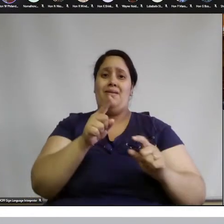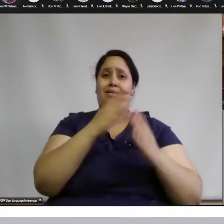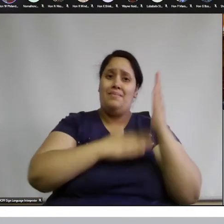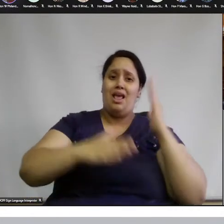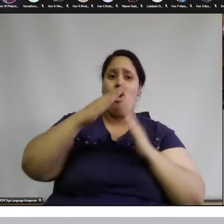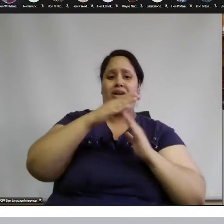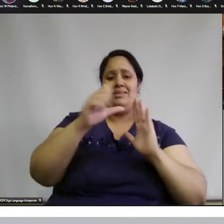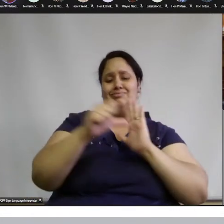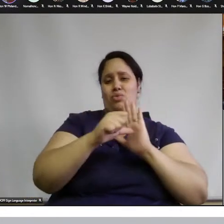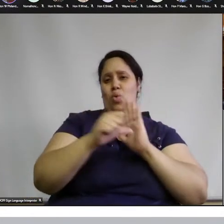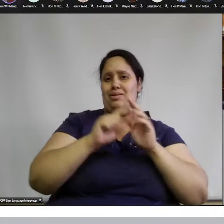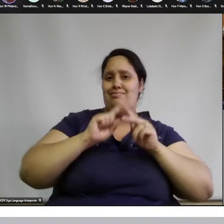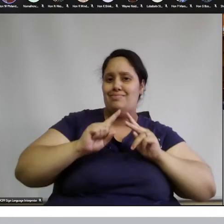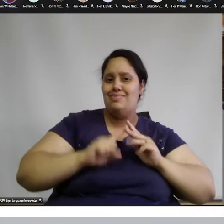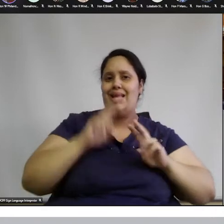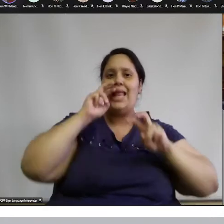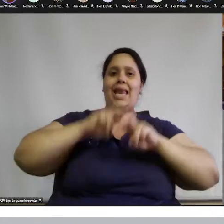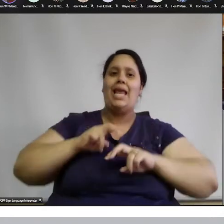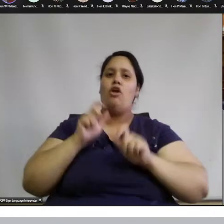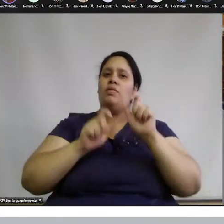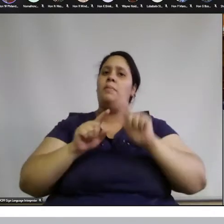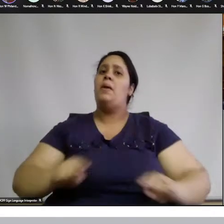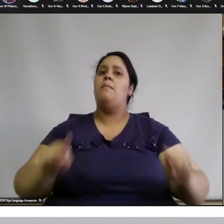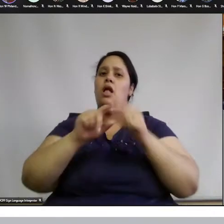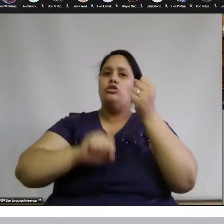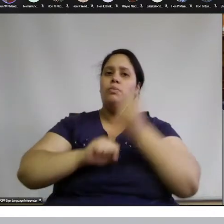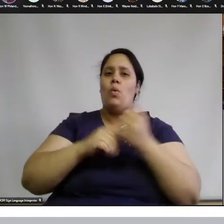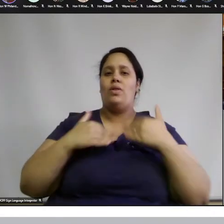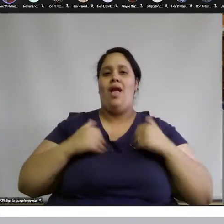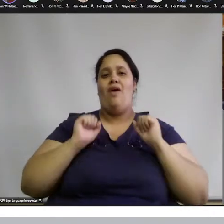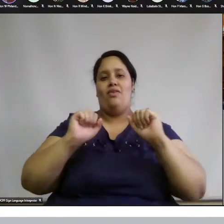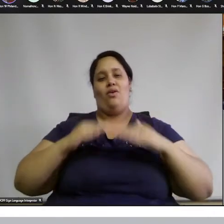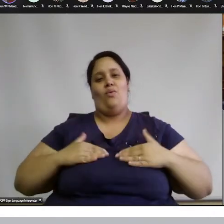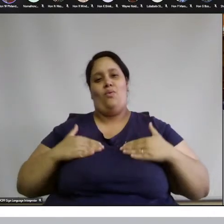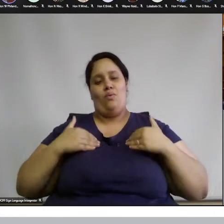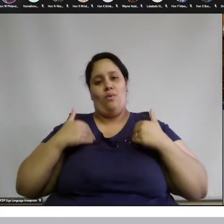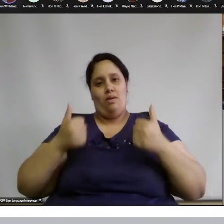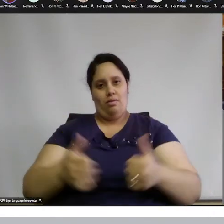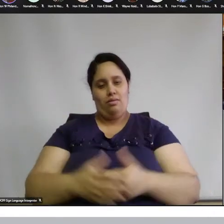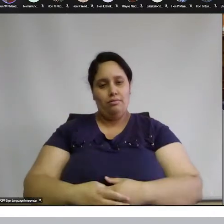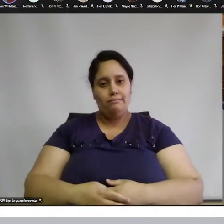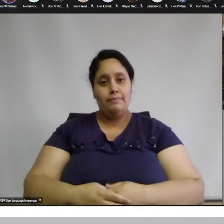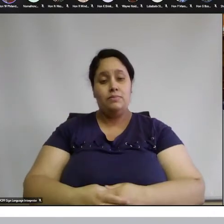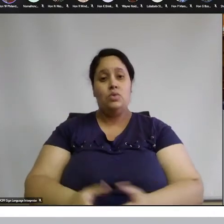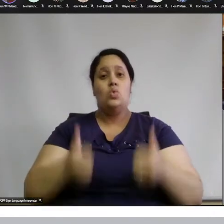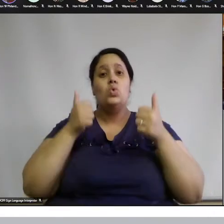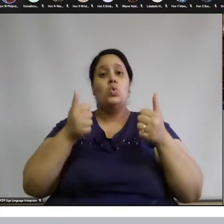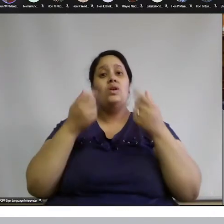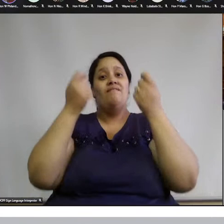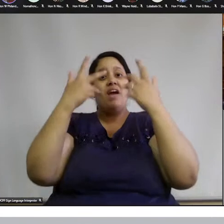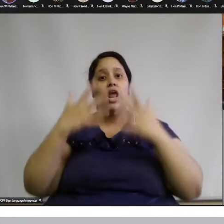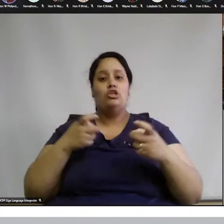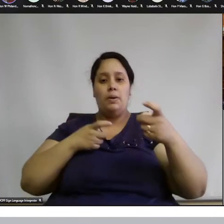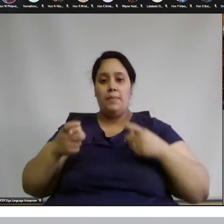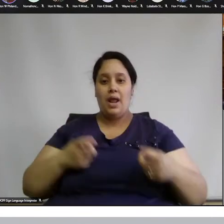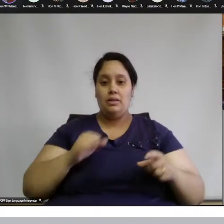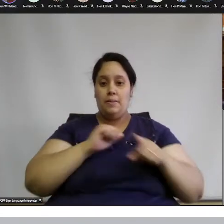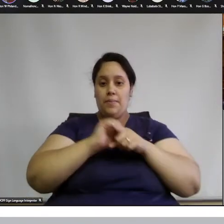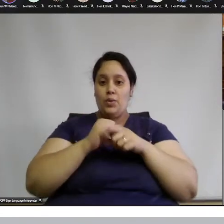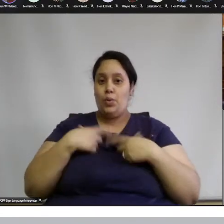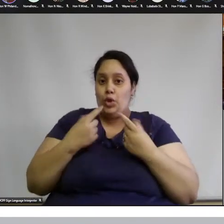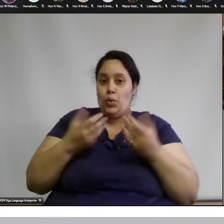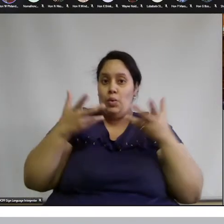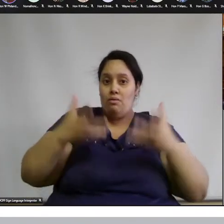the immediate needs and that will support their health and well-being. The good financial practices as seen thus far in